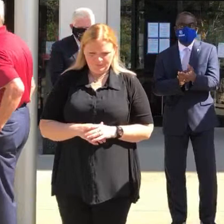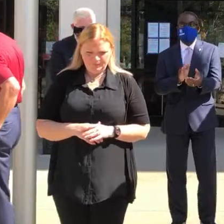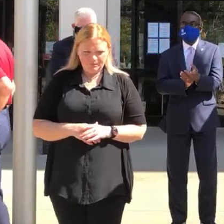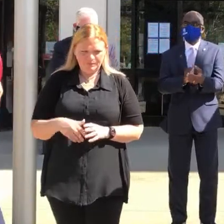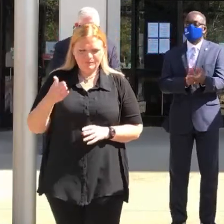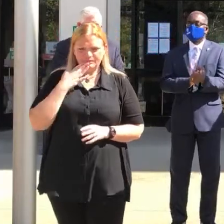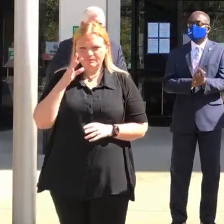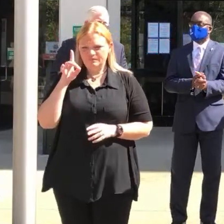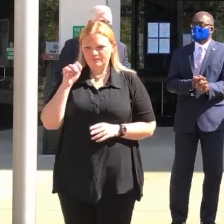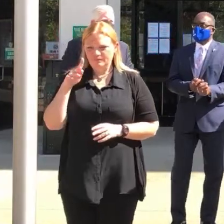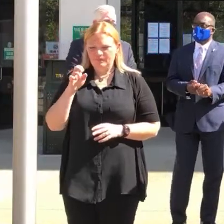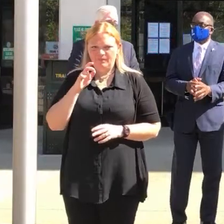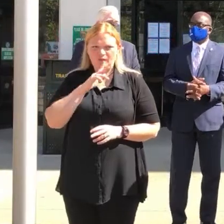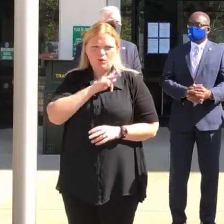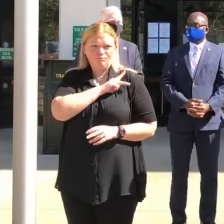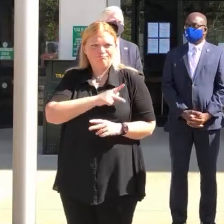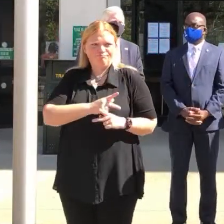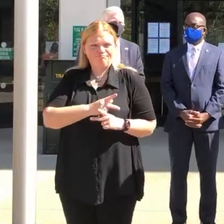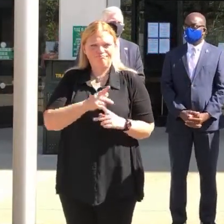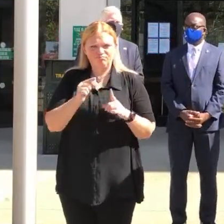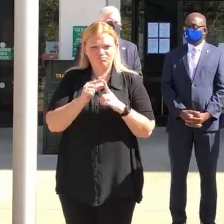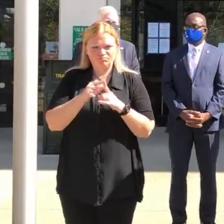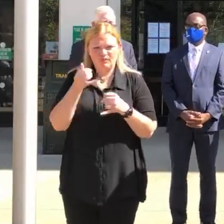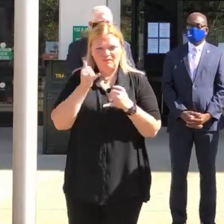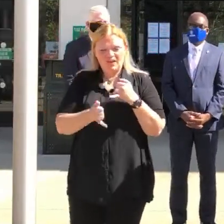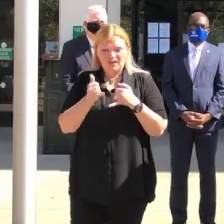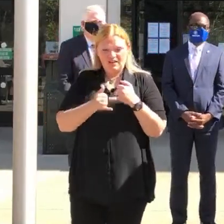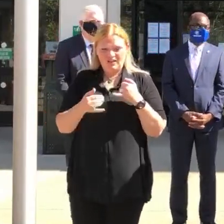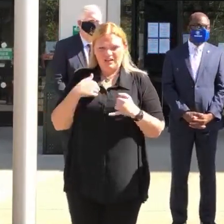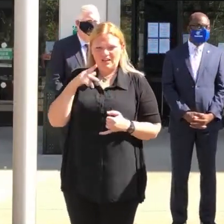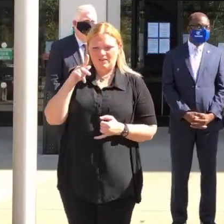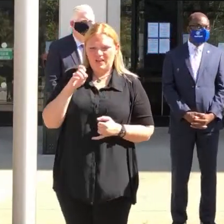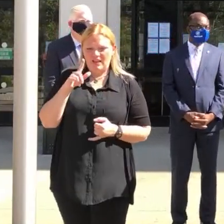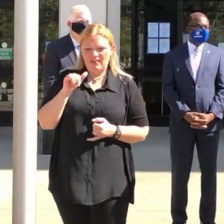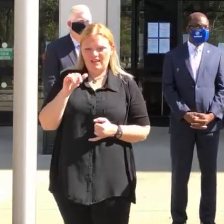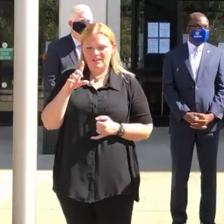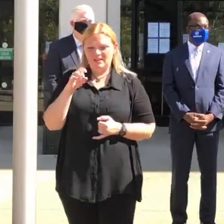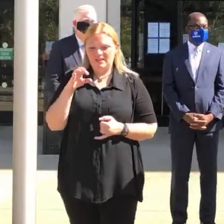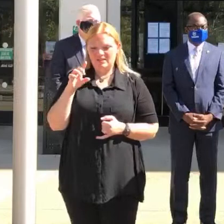Thank you, Dale, for those kind words. And finally, we have Kelly Dodd from